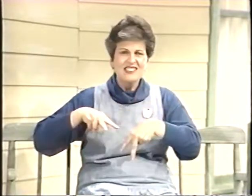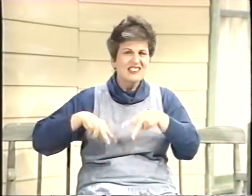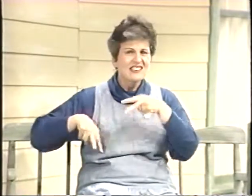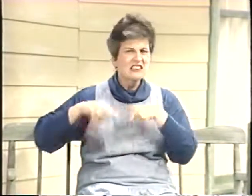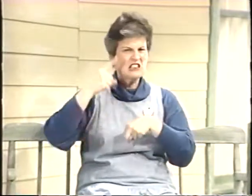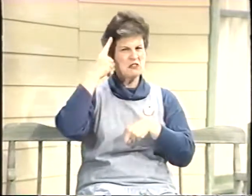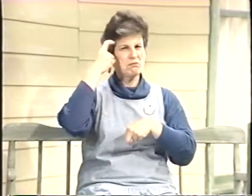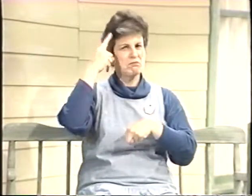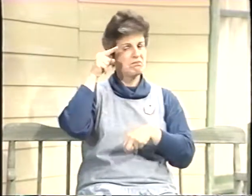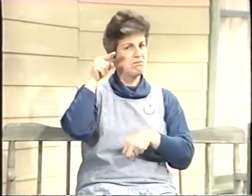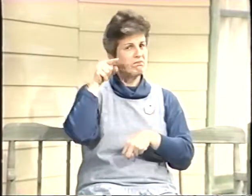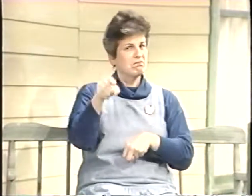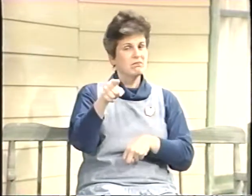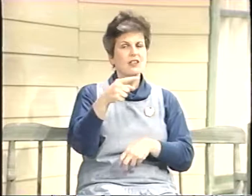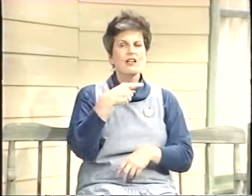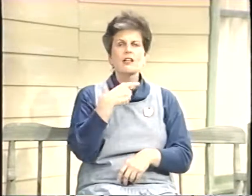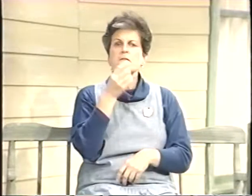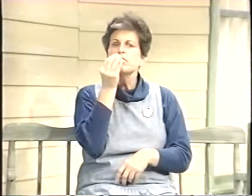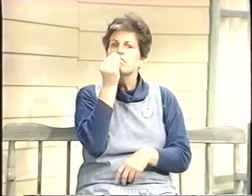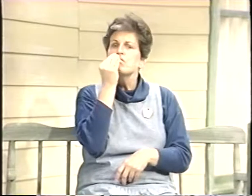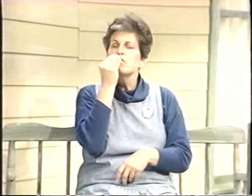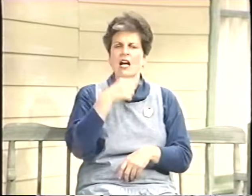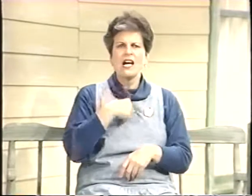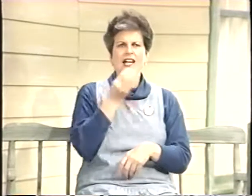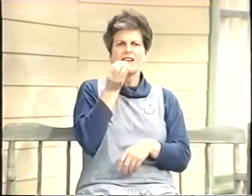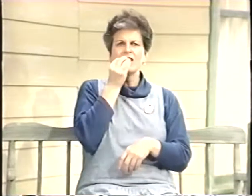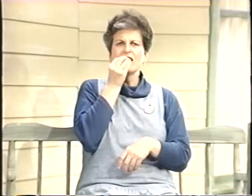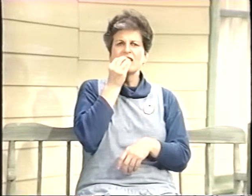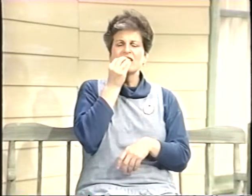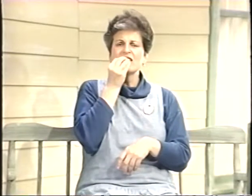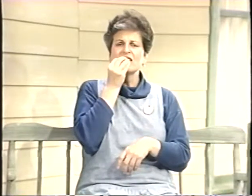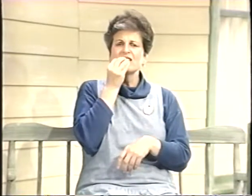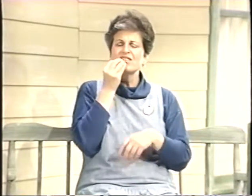wrong. They suspected it was something I ate.